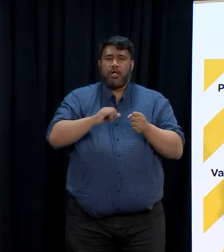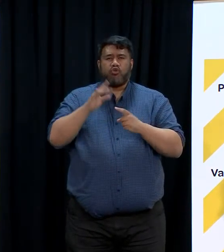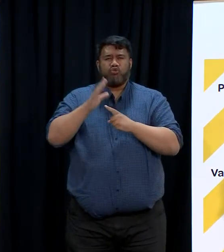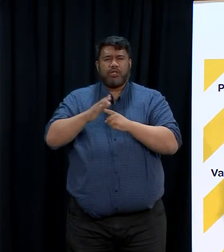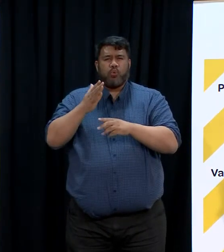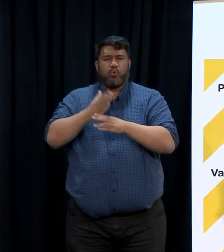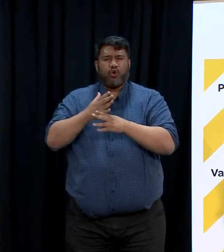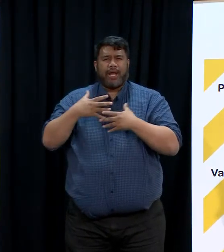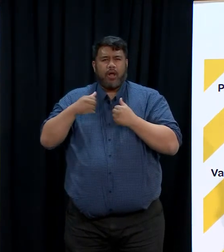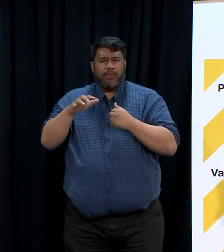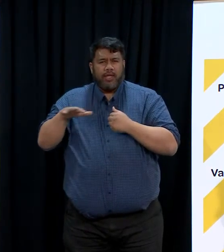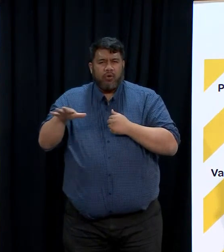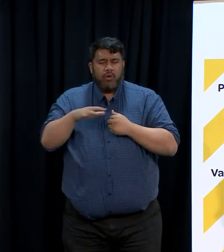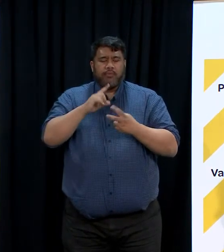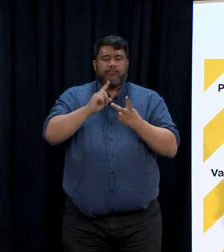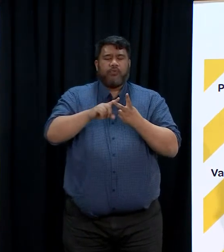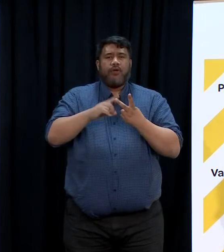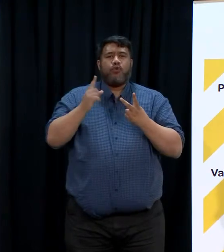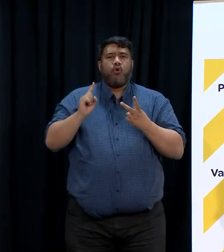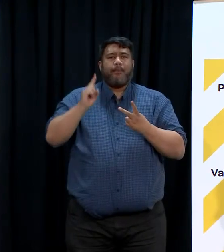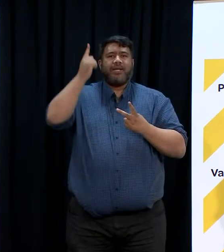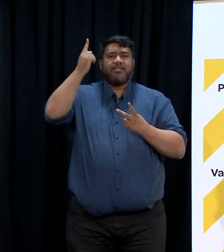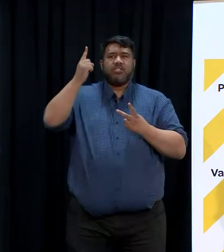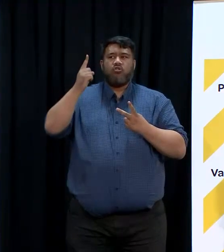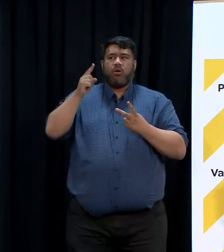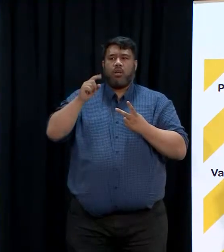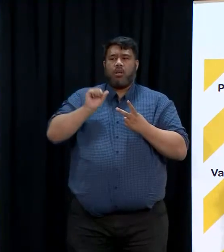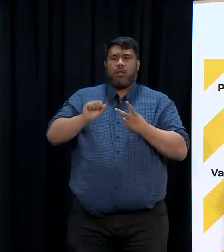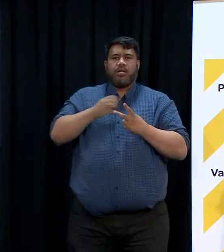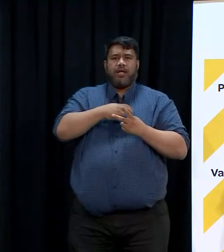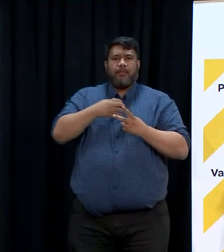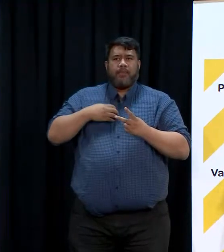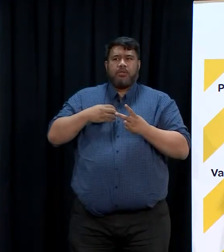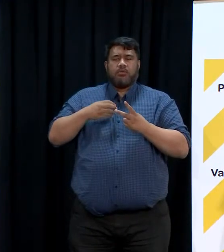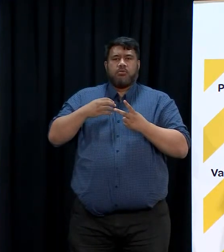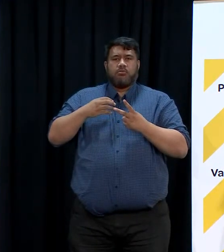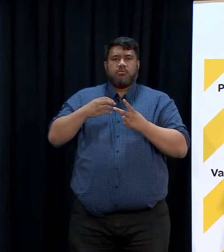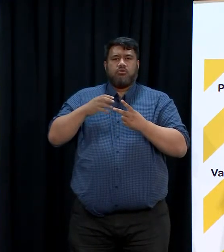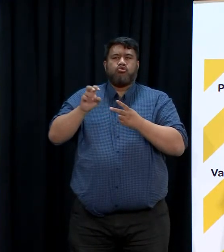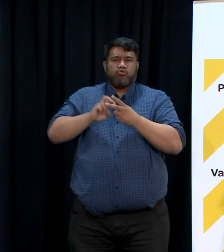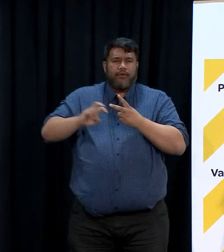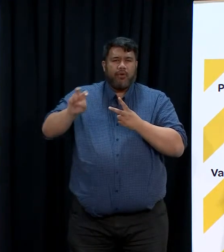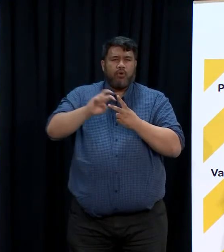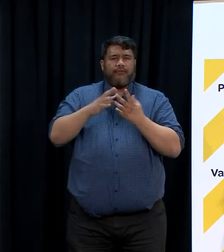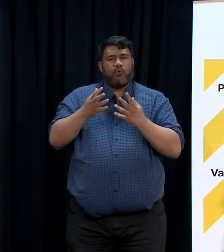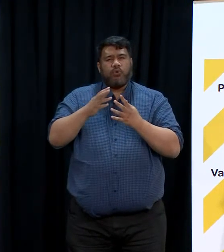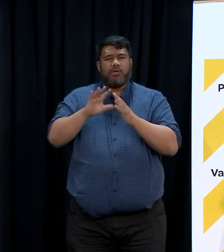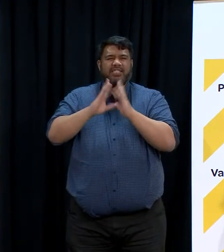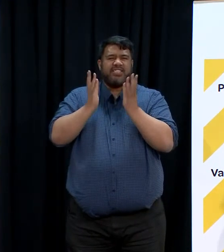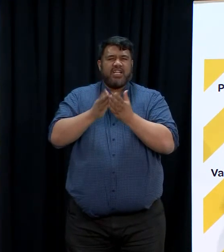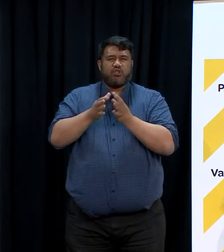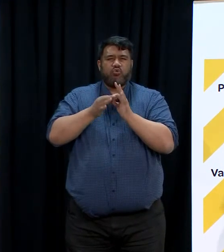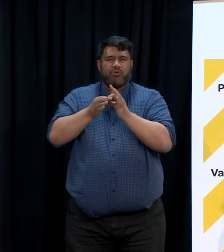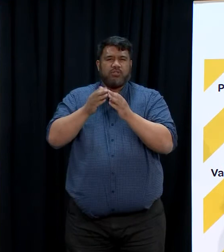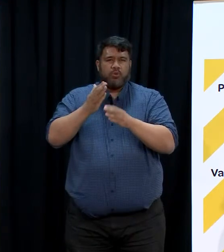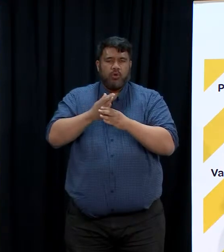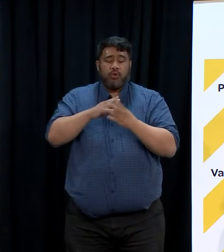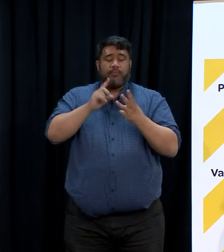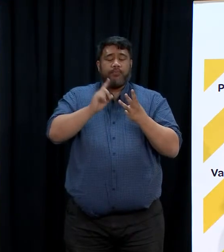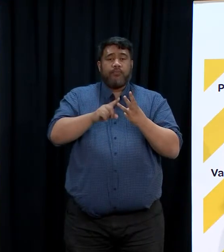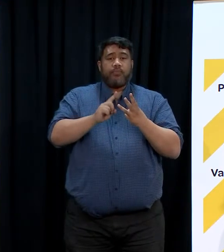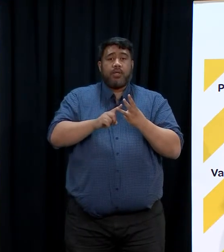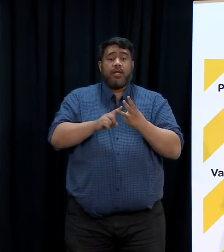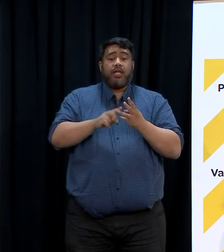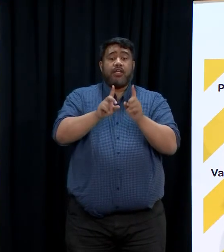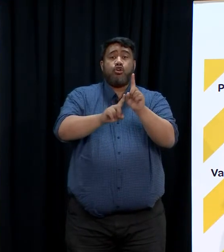an allocation for ministerial travel, for trade negotiations and international relations. And decisions have been made about the November and